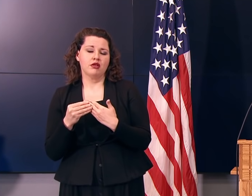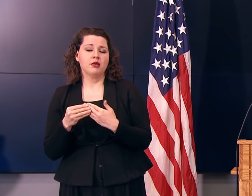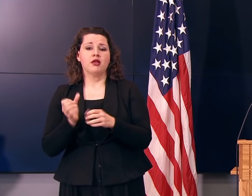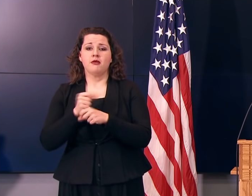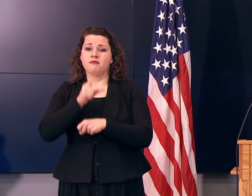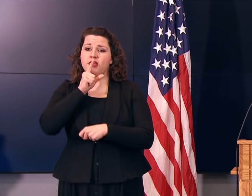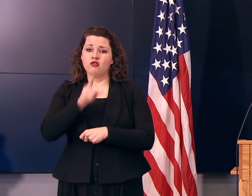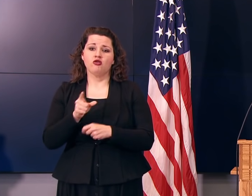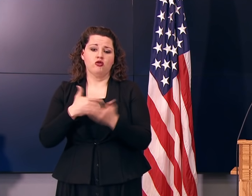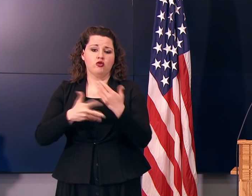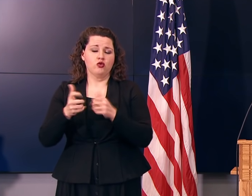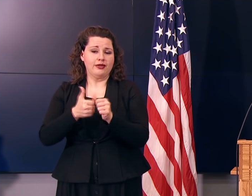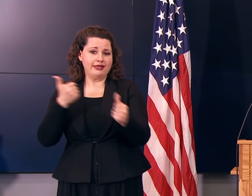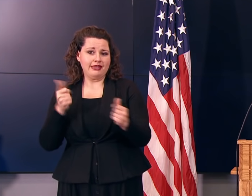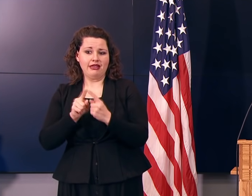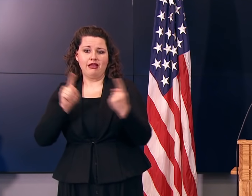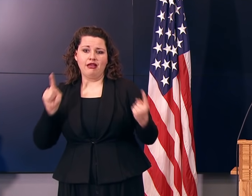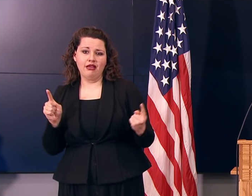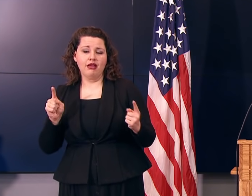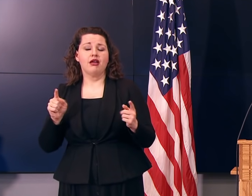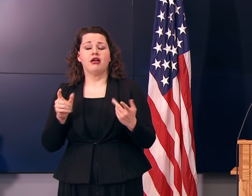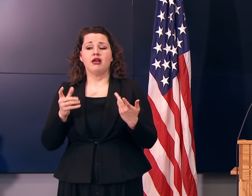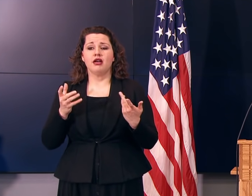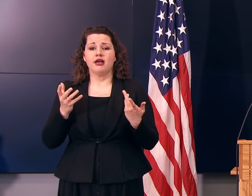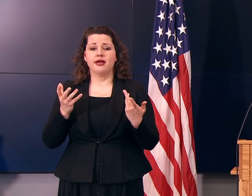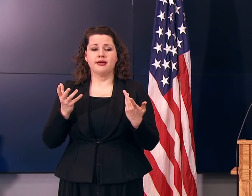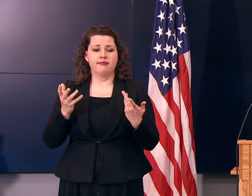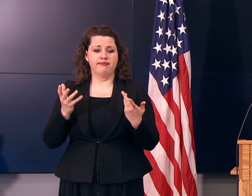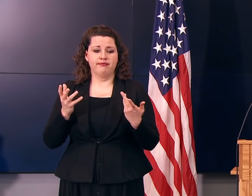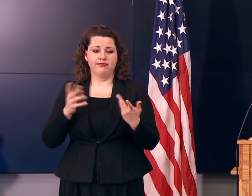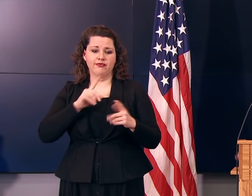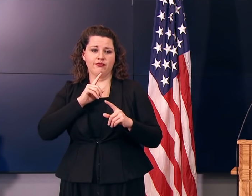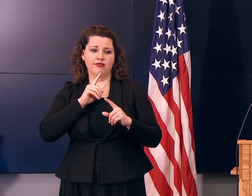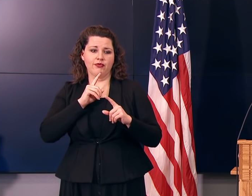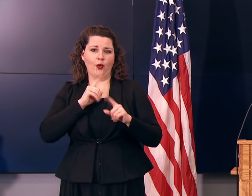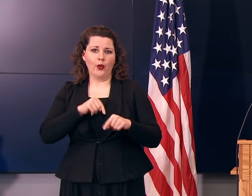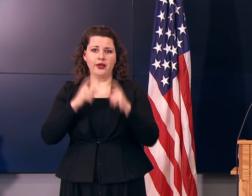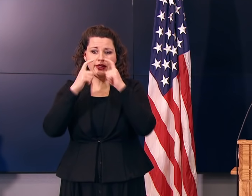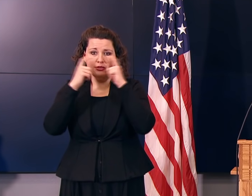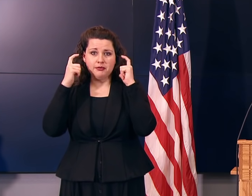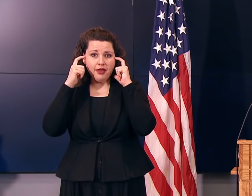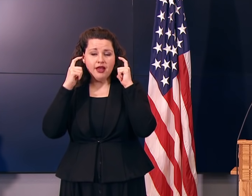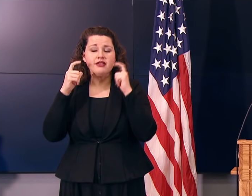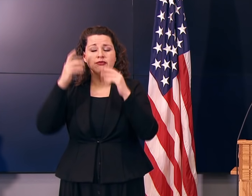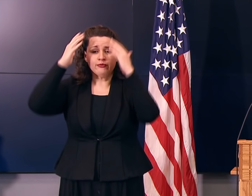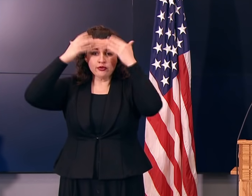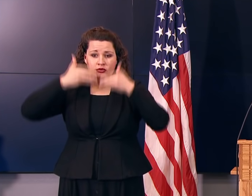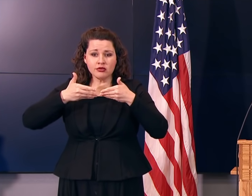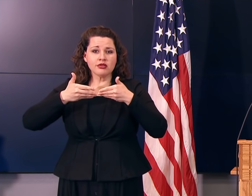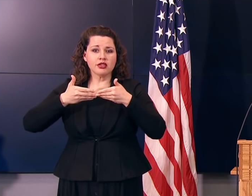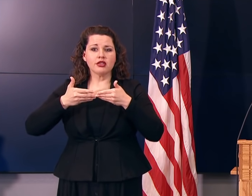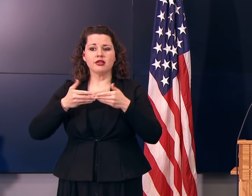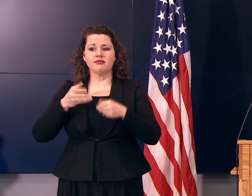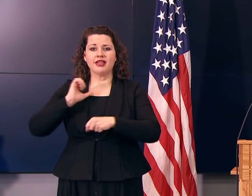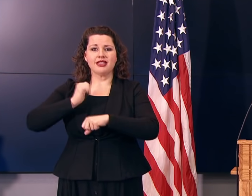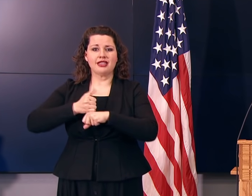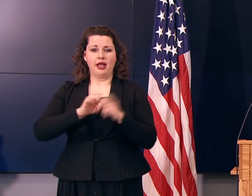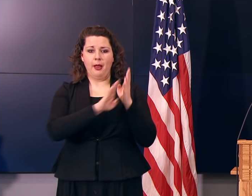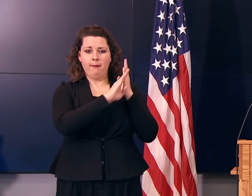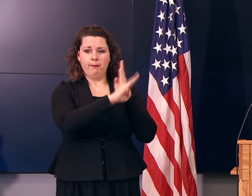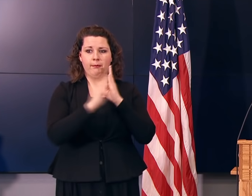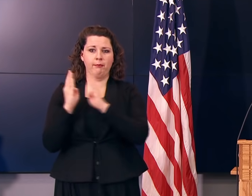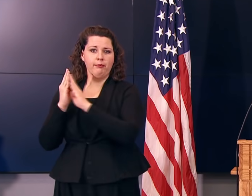social distancing, to mandating facial masks, many times shields, to putting in petitions